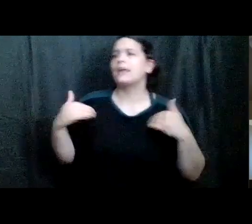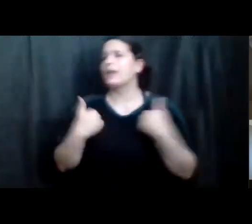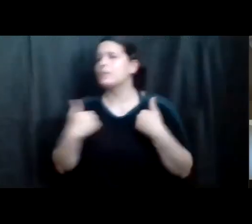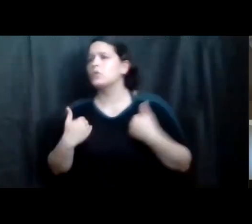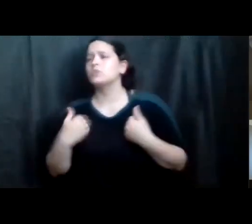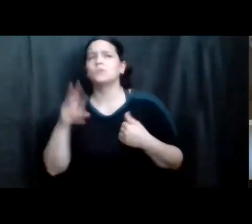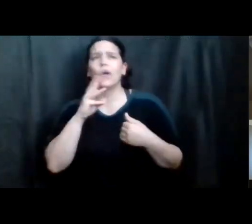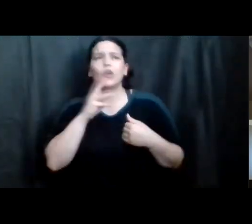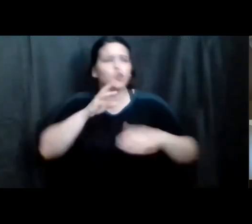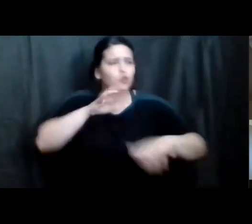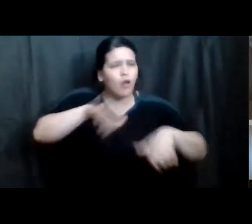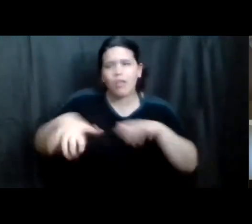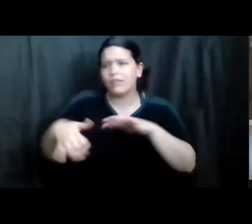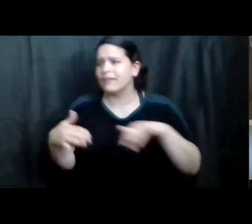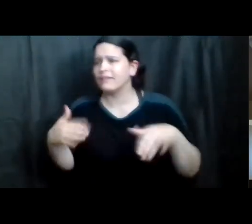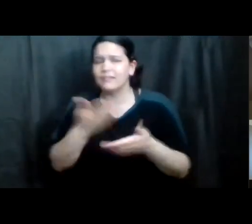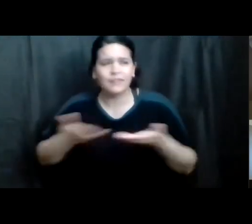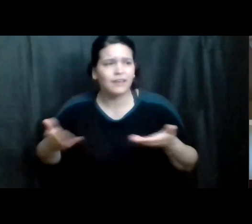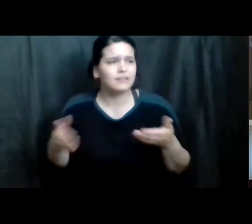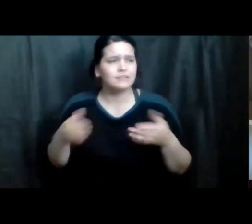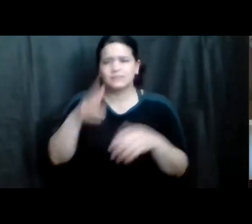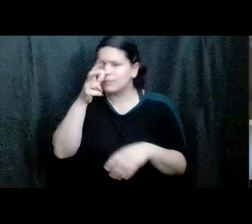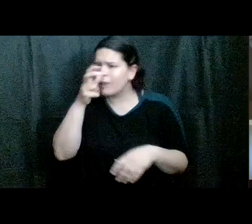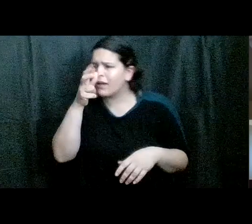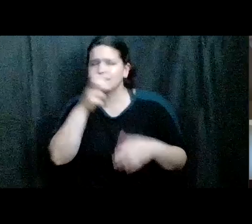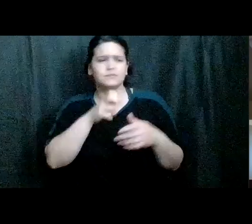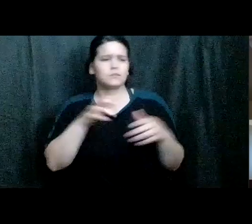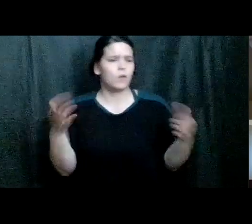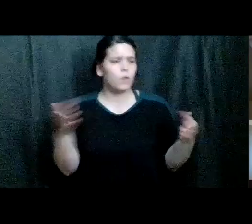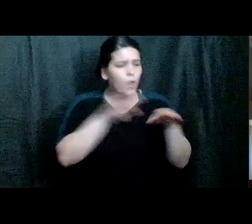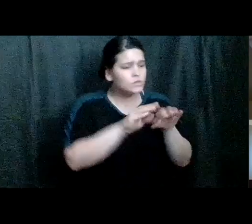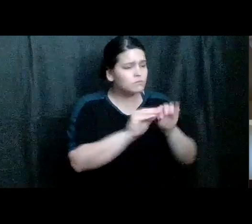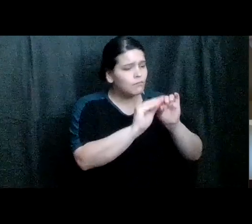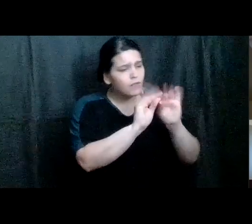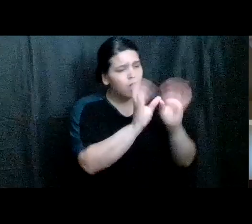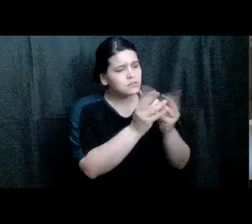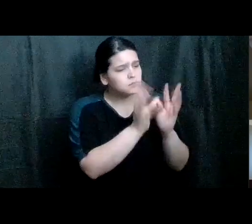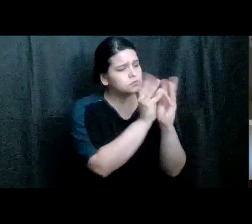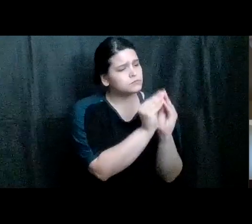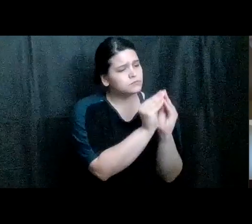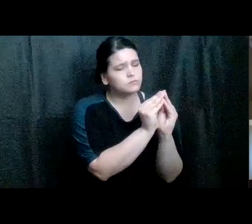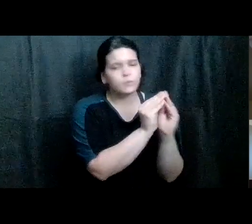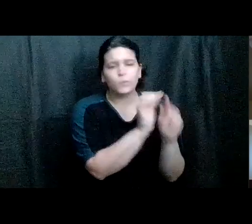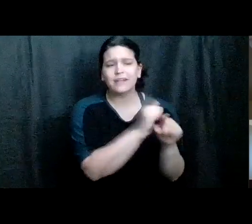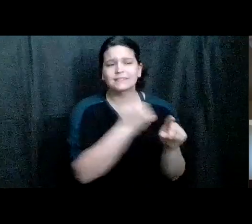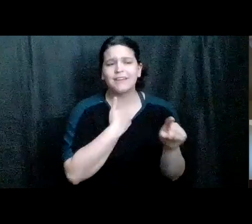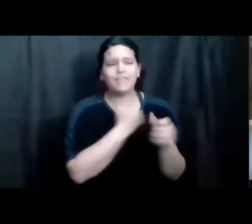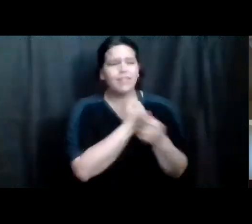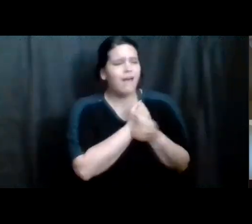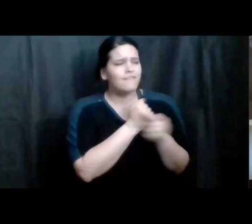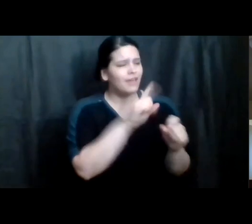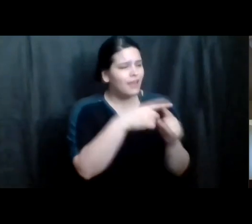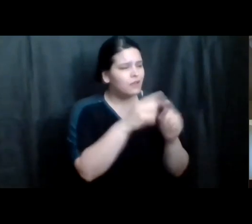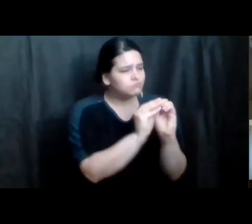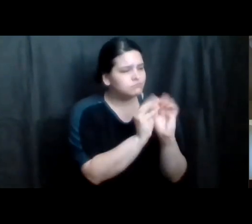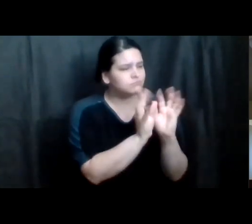and even their own selves, as closed blossoms practice self-love, an open, willing act of replication to